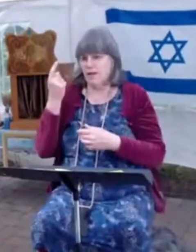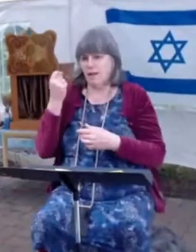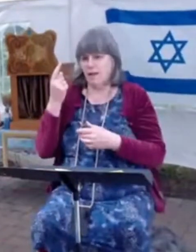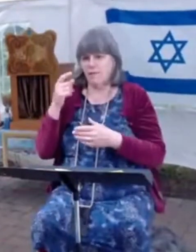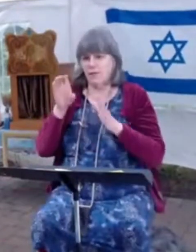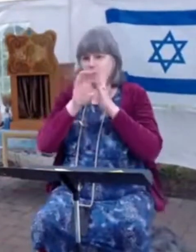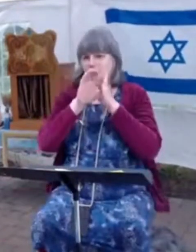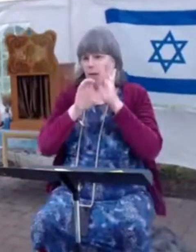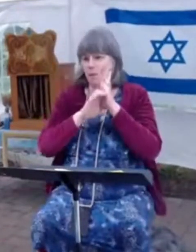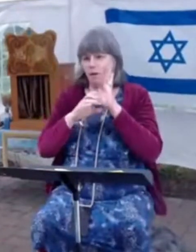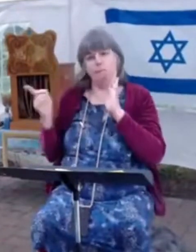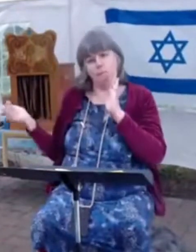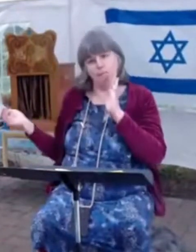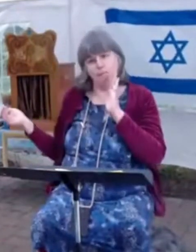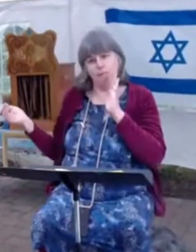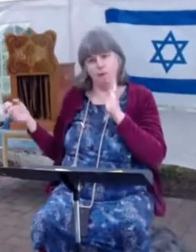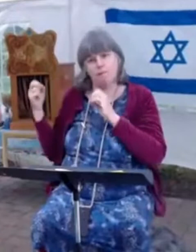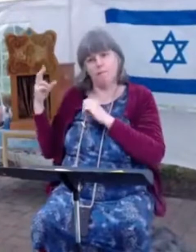So,